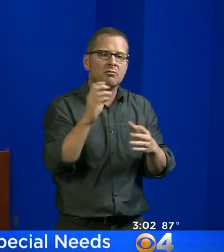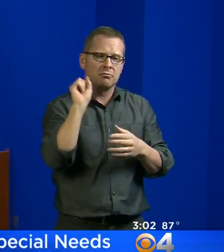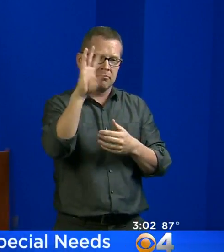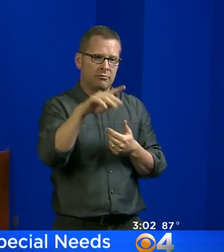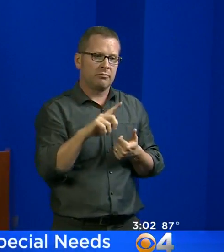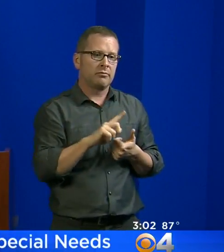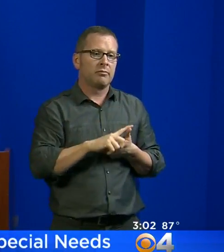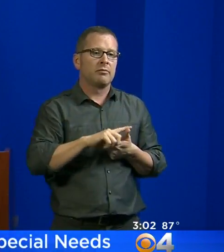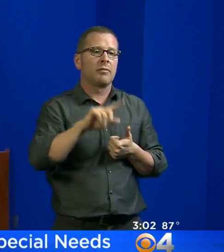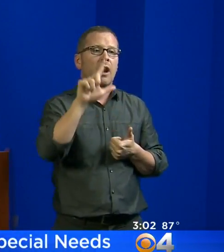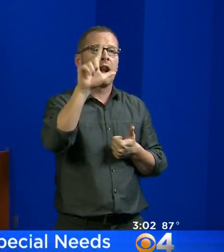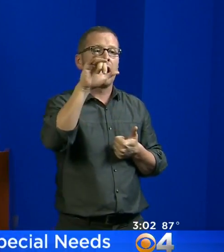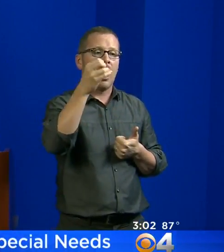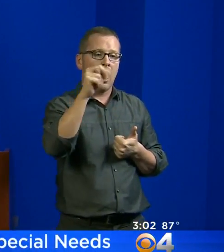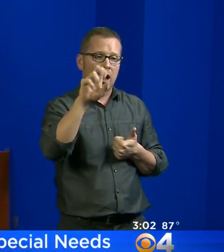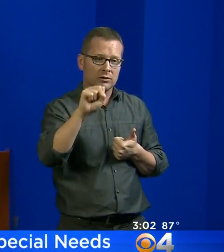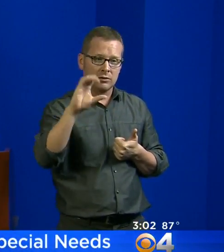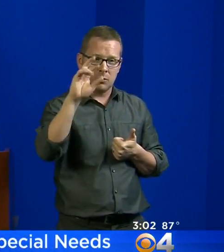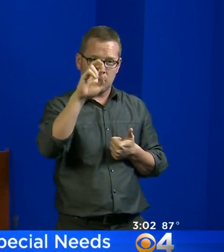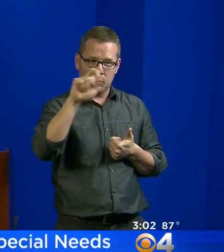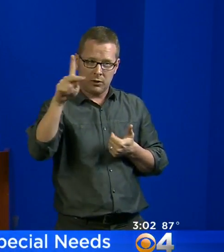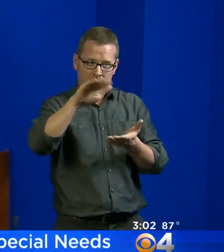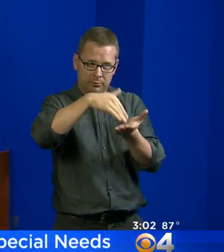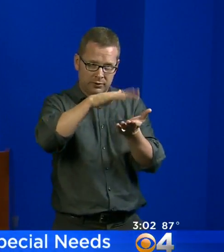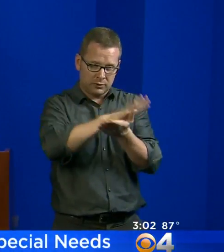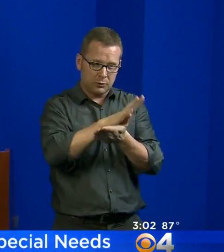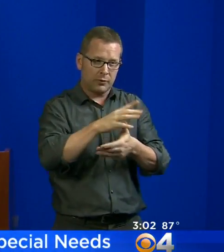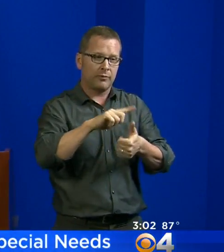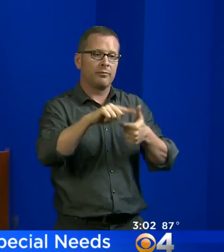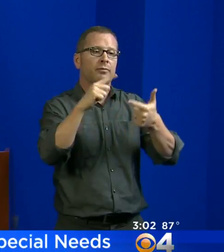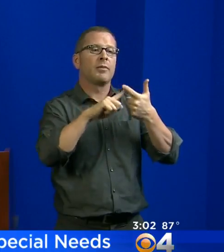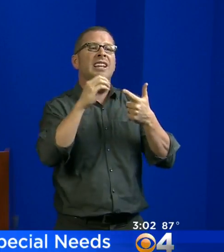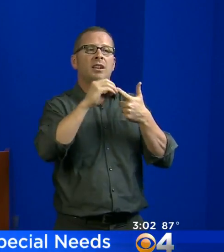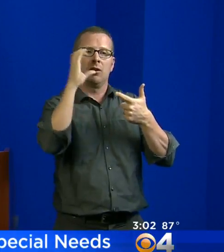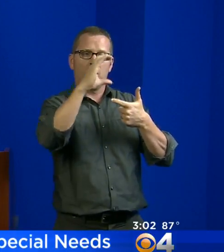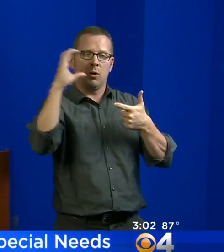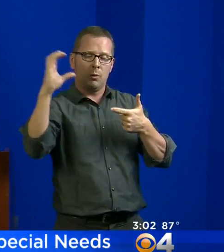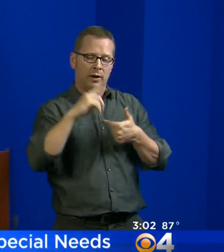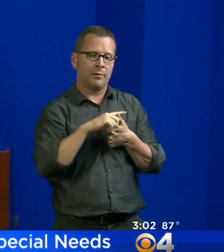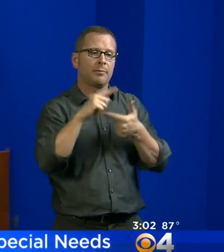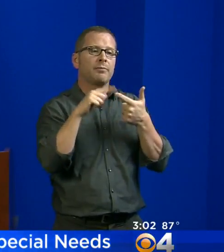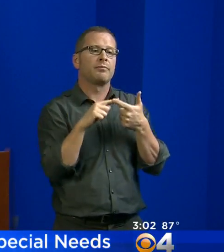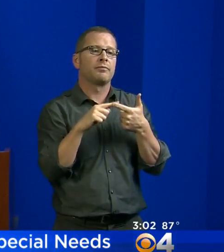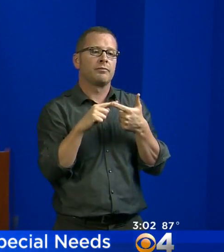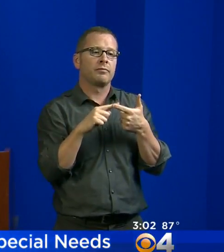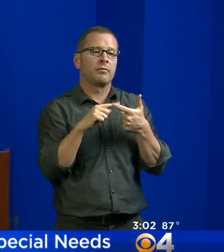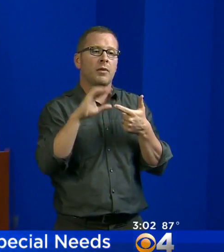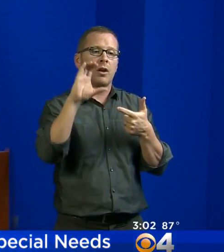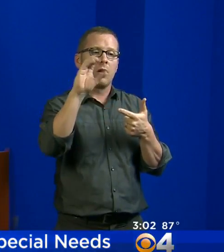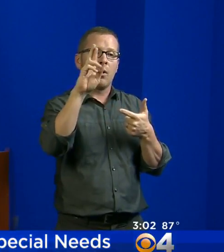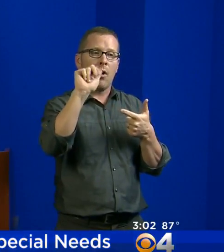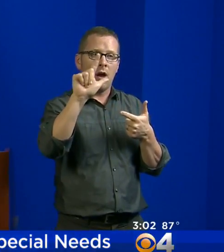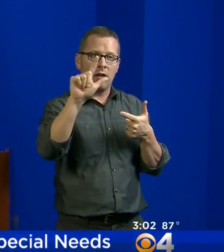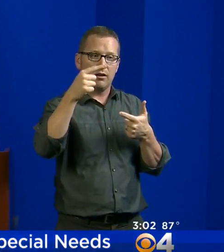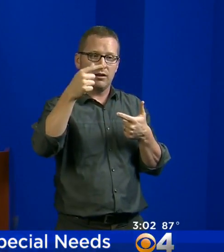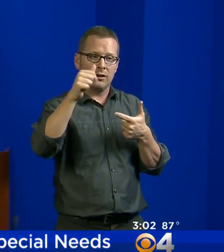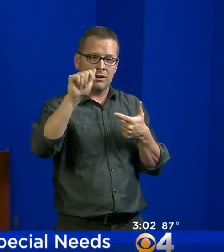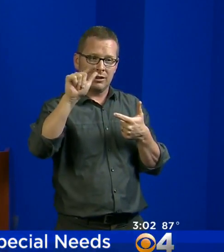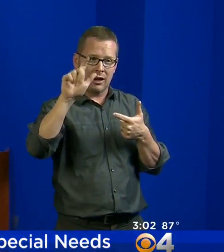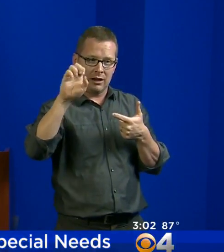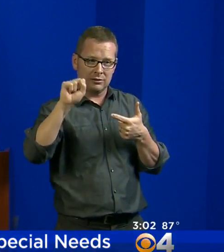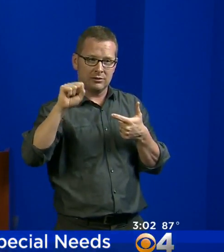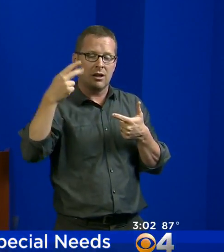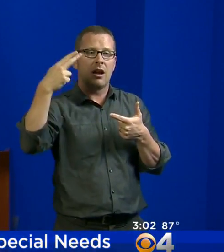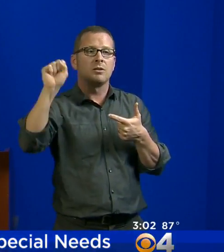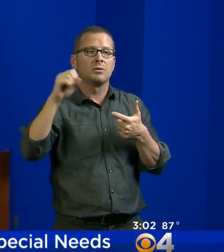School in Coconut Creek. Coral Glades High School in Coral Springs. Fox Trail